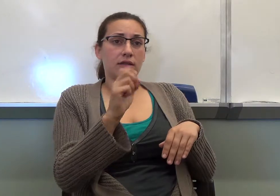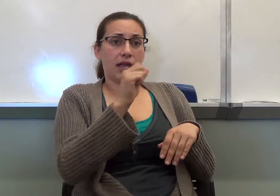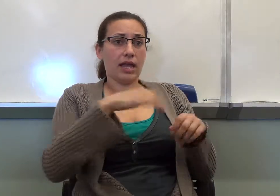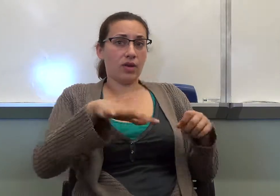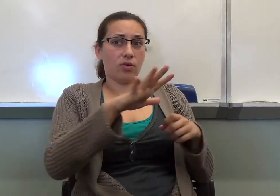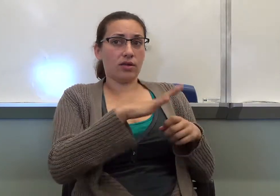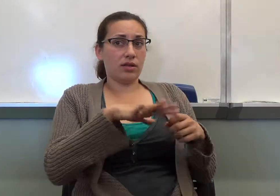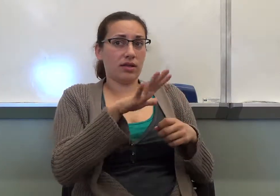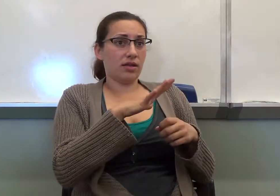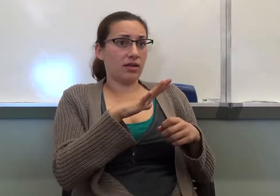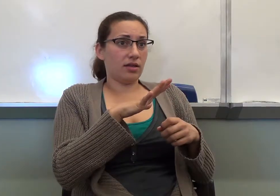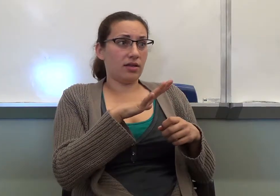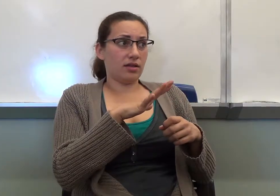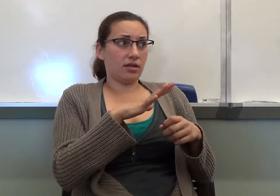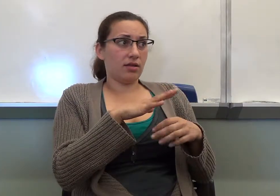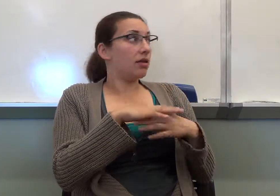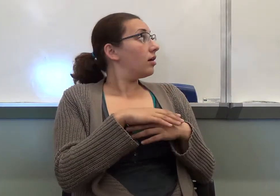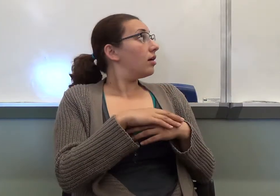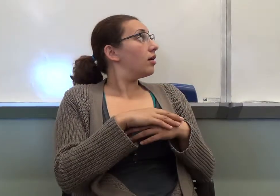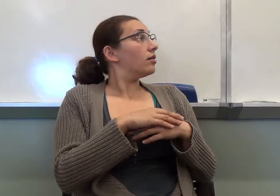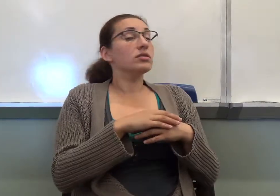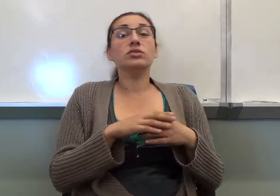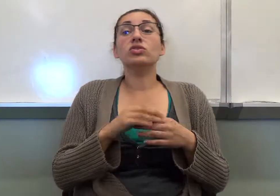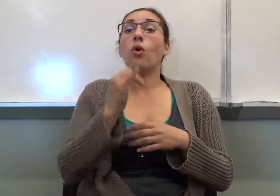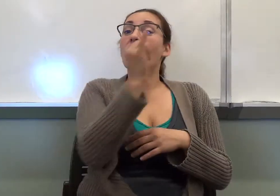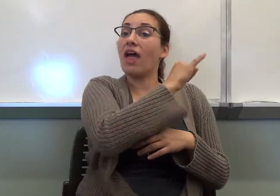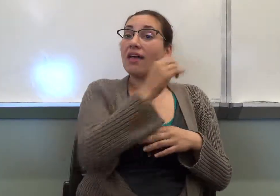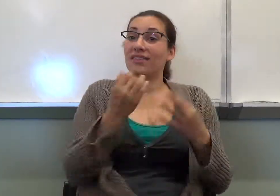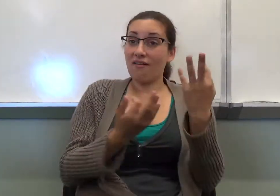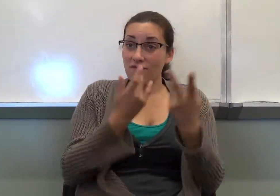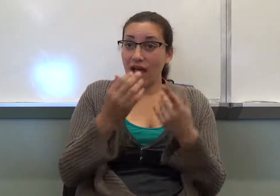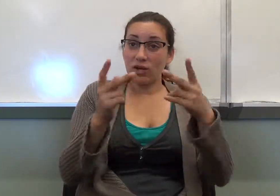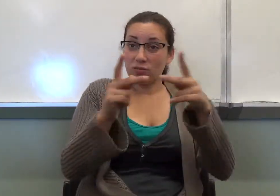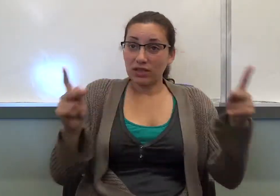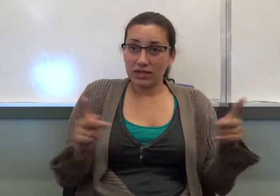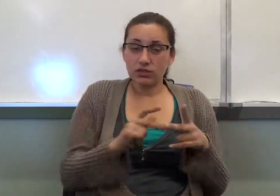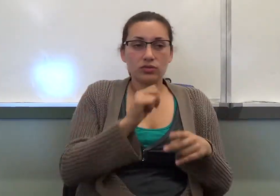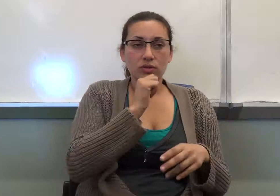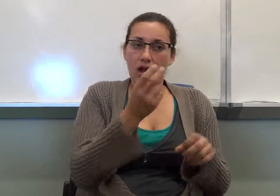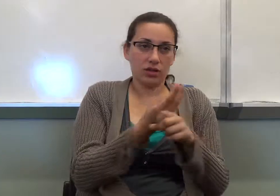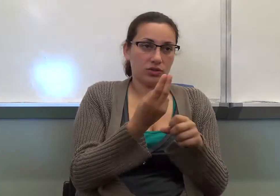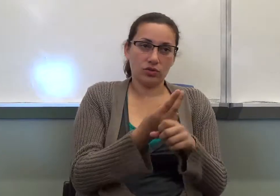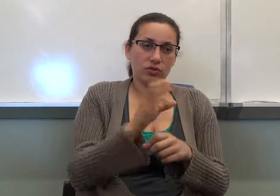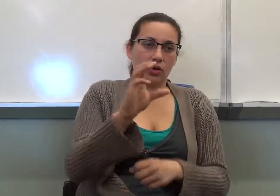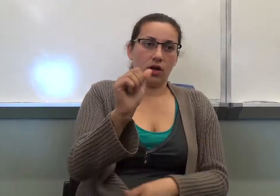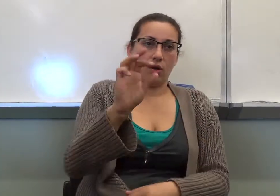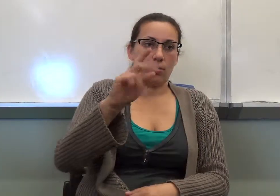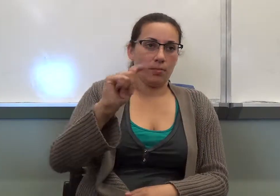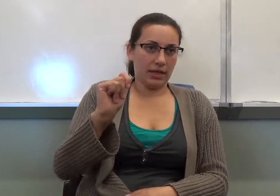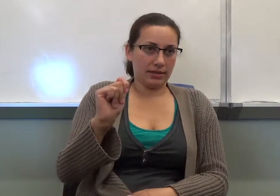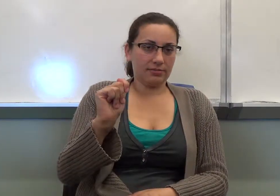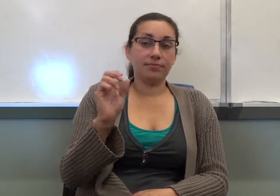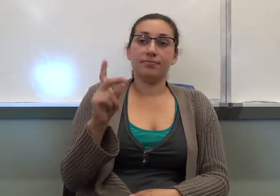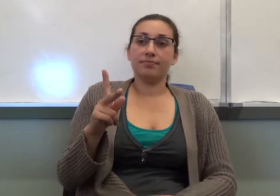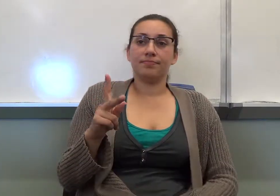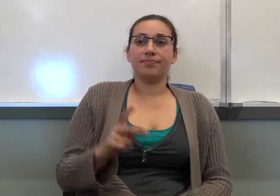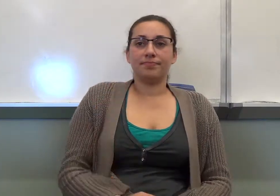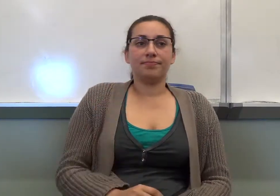you're not gonna carpet that. Okay. So the way we're gonna do it is subtract that area from this area. Okay? So Yeah. let's do the